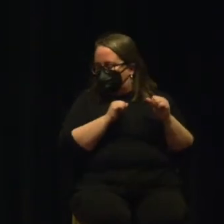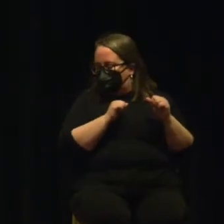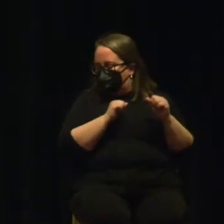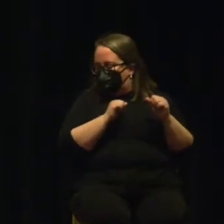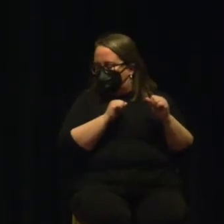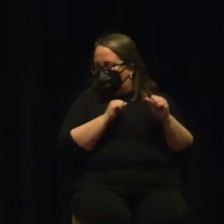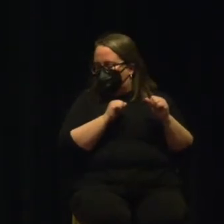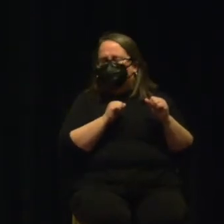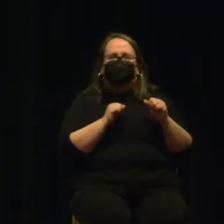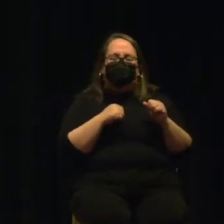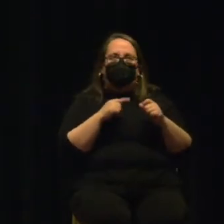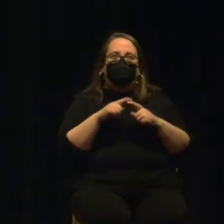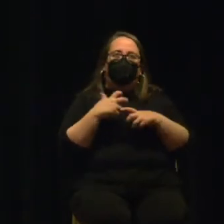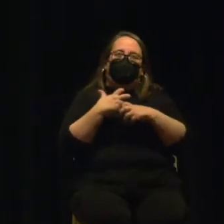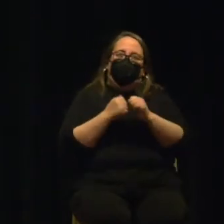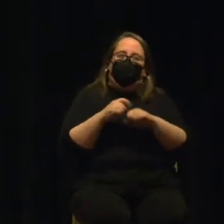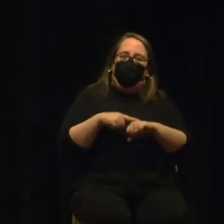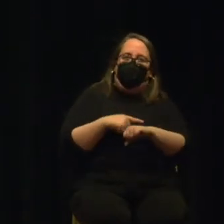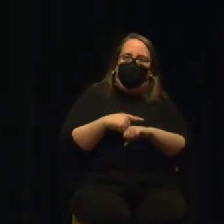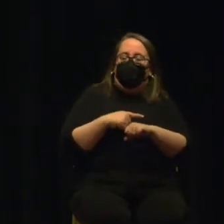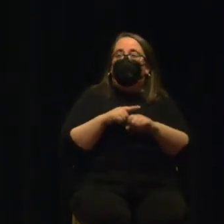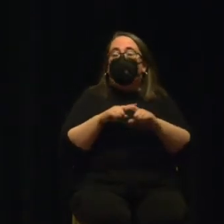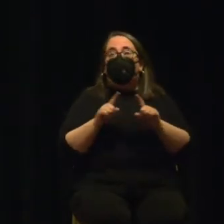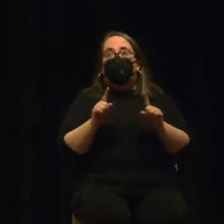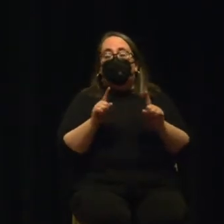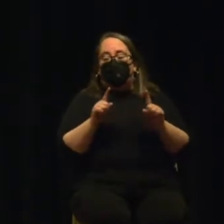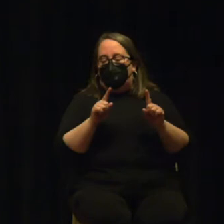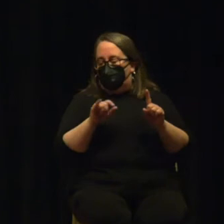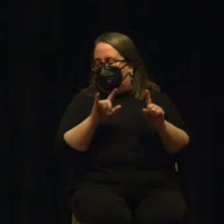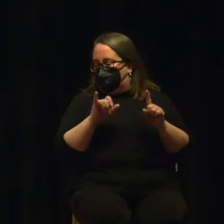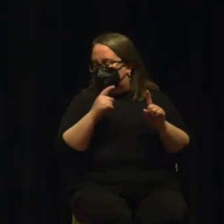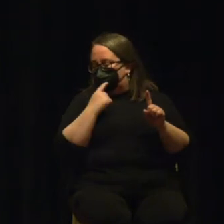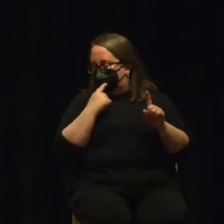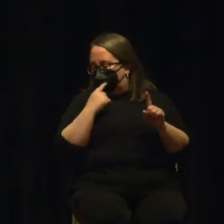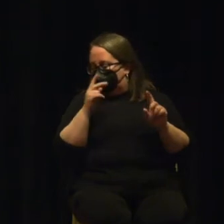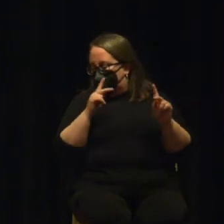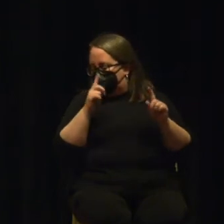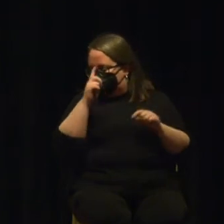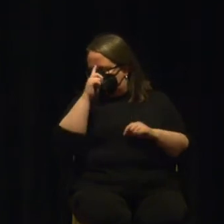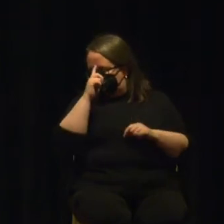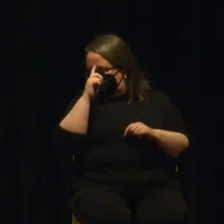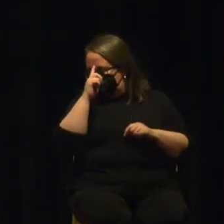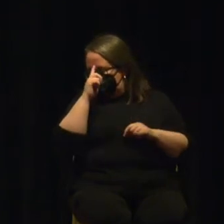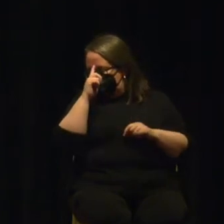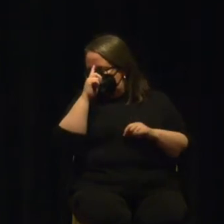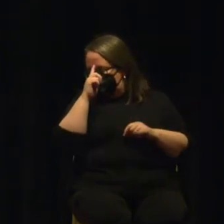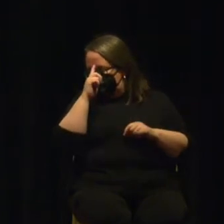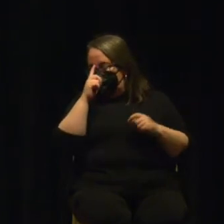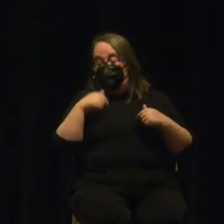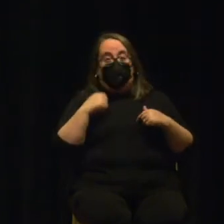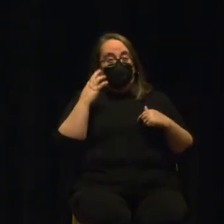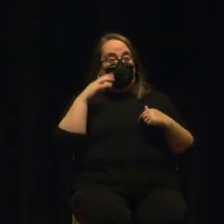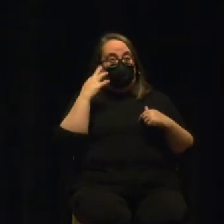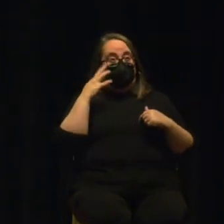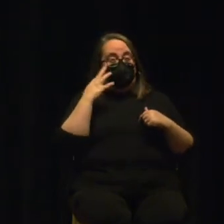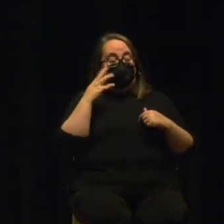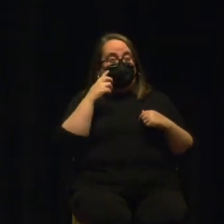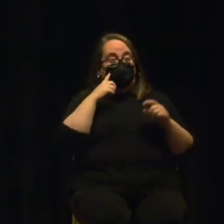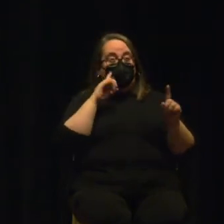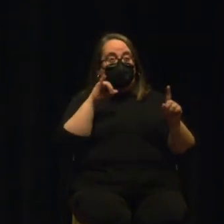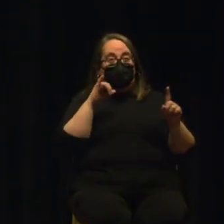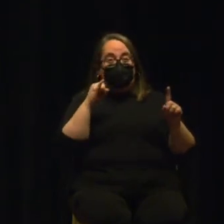I had to summarize it because it was kind of long. But what he was saying was that he said that people think that he's like, people think I'm crazy, but Jack Johnson was